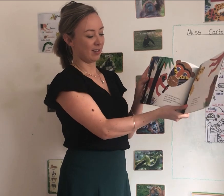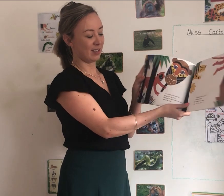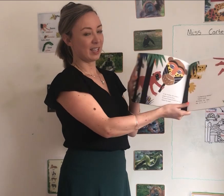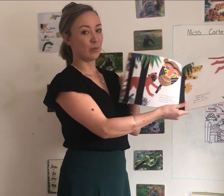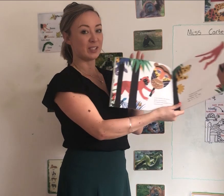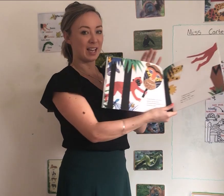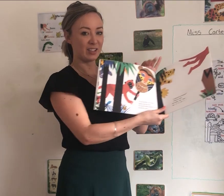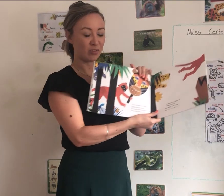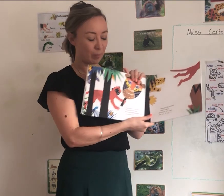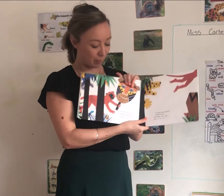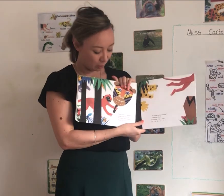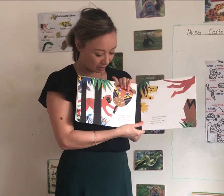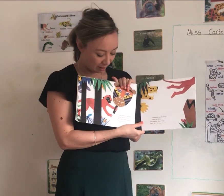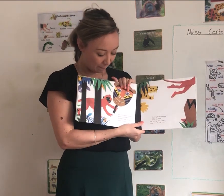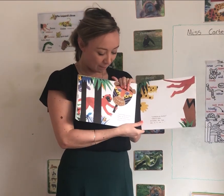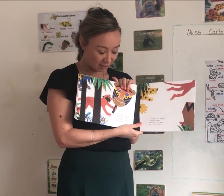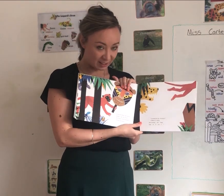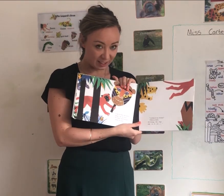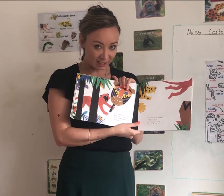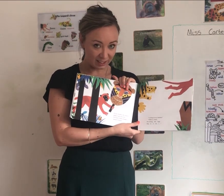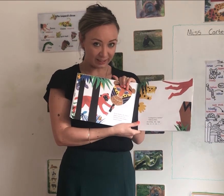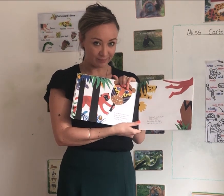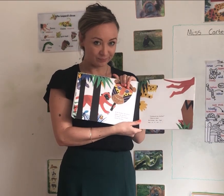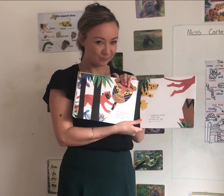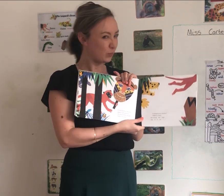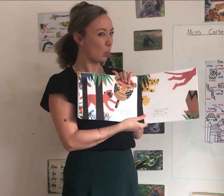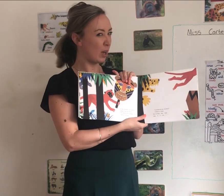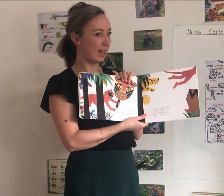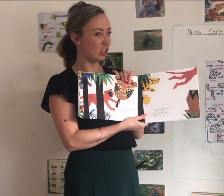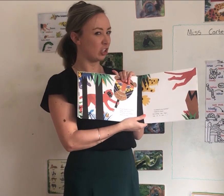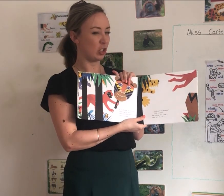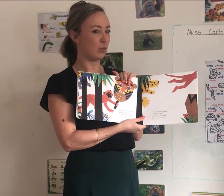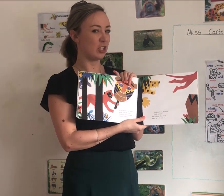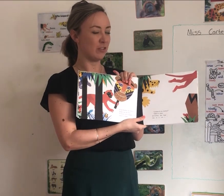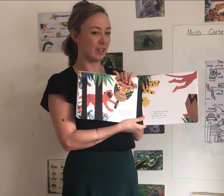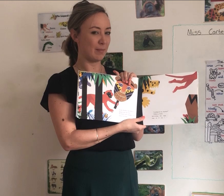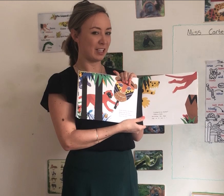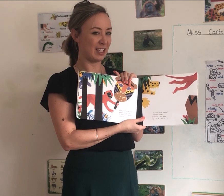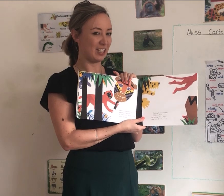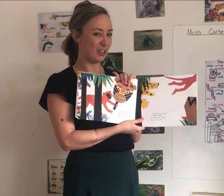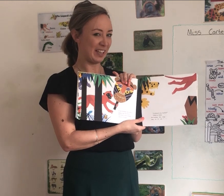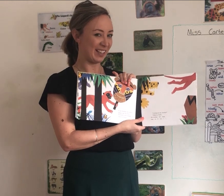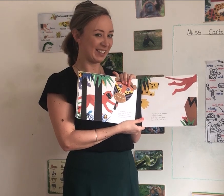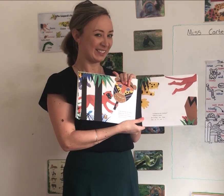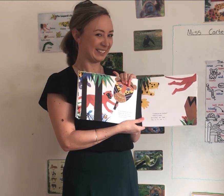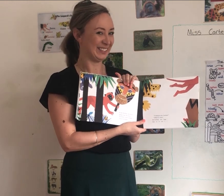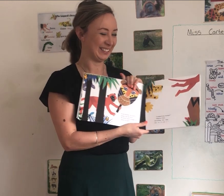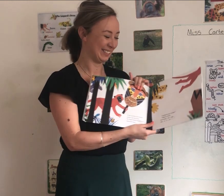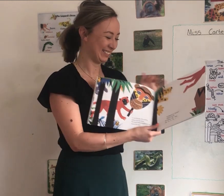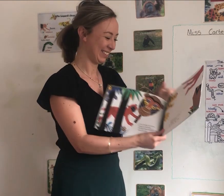Ah, it was Astroboa the monkey. What action could we do for the monkey, do you think?